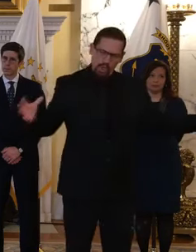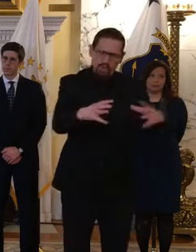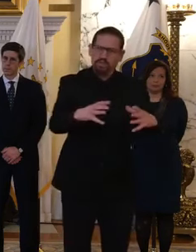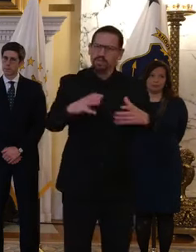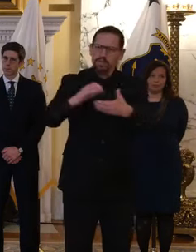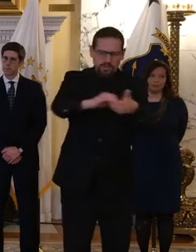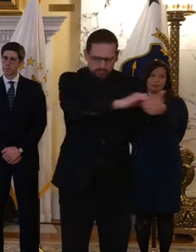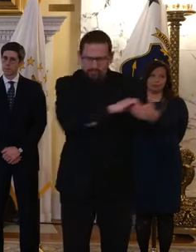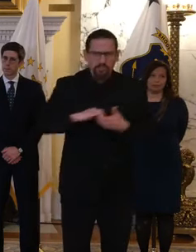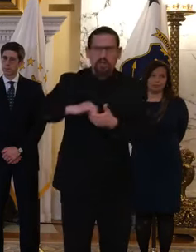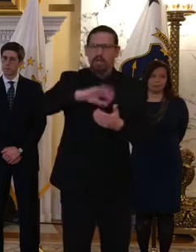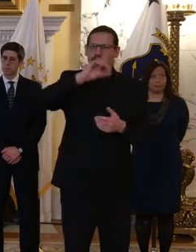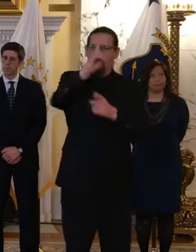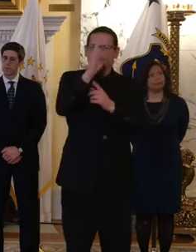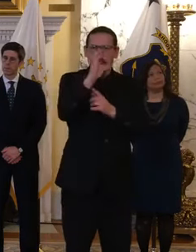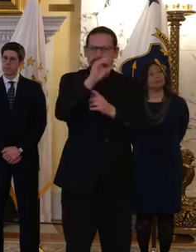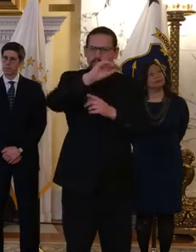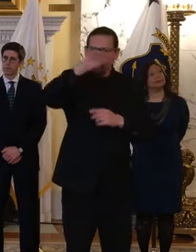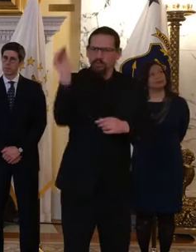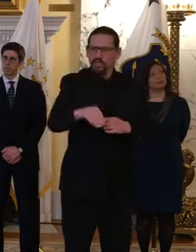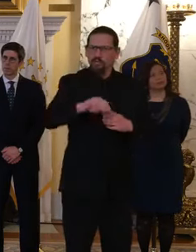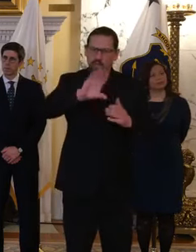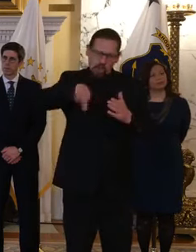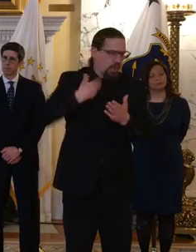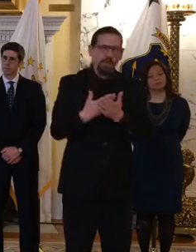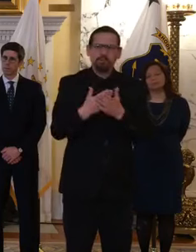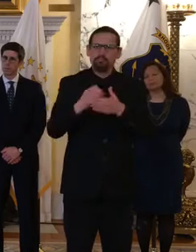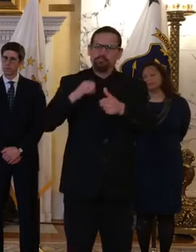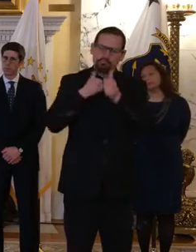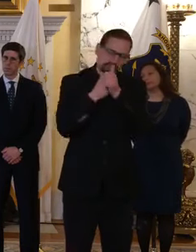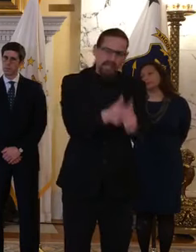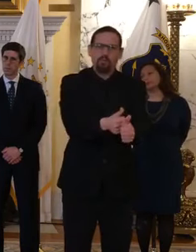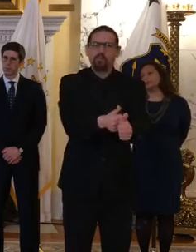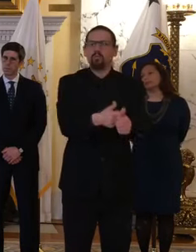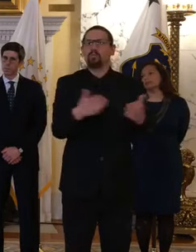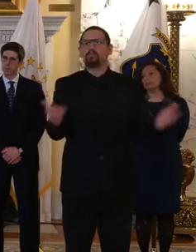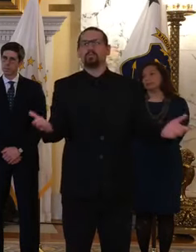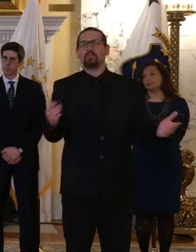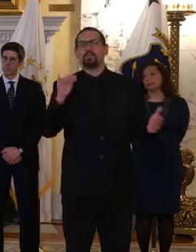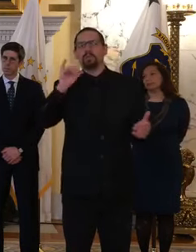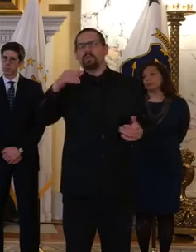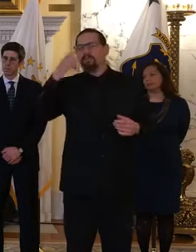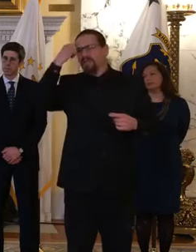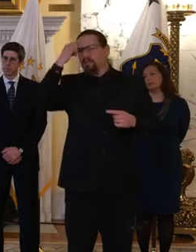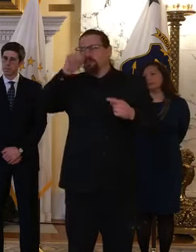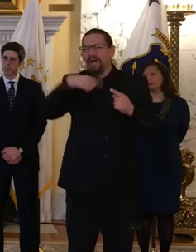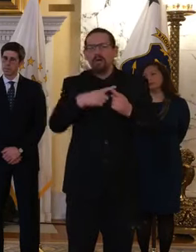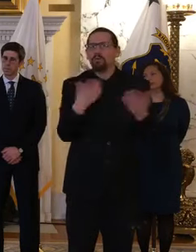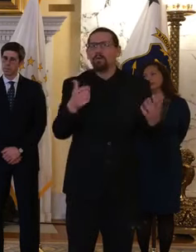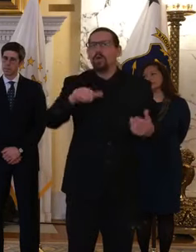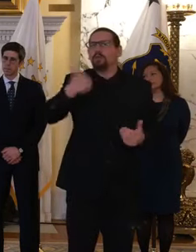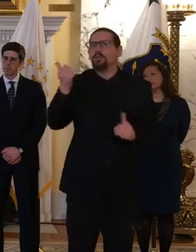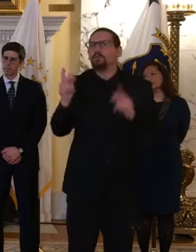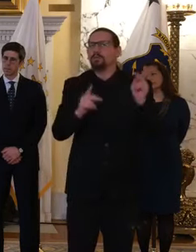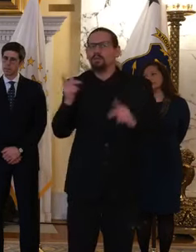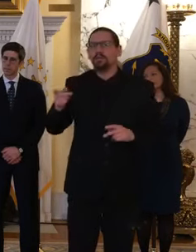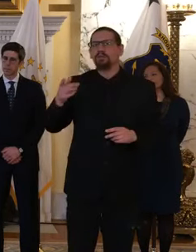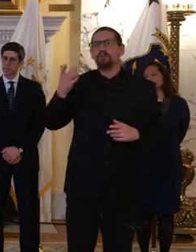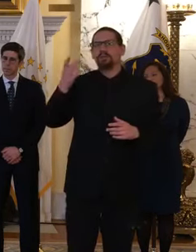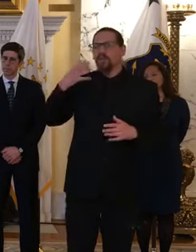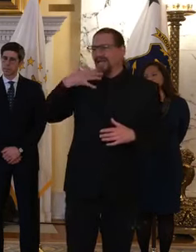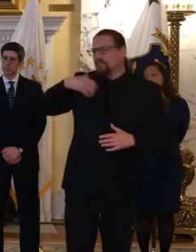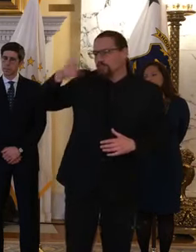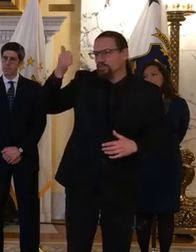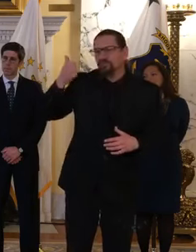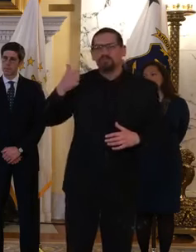leave. Think of your neighbors and call them, see how they can be helped. See how you can help set up a food delivery service